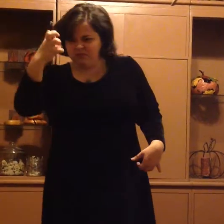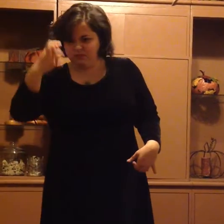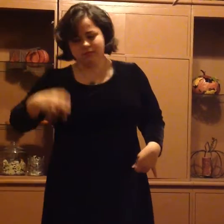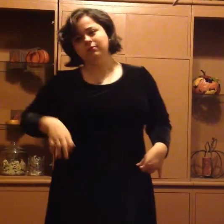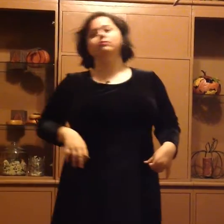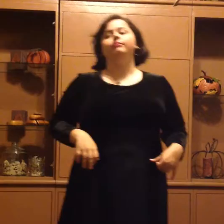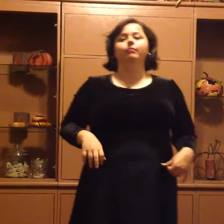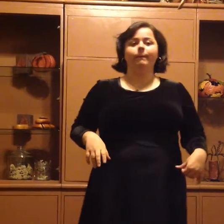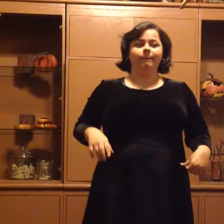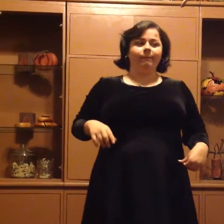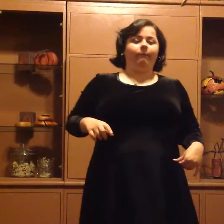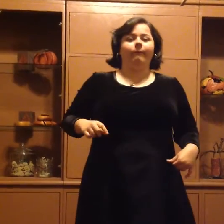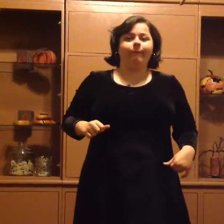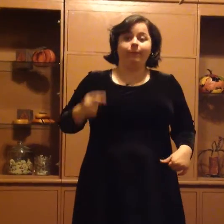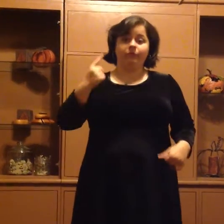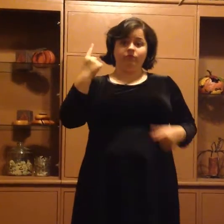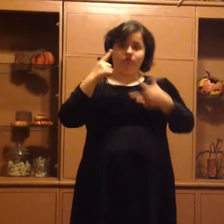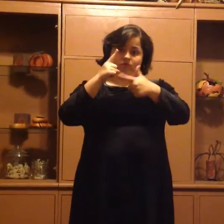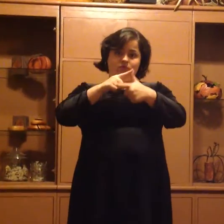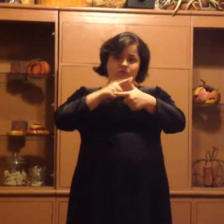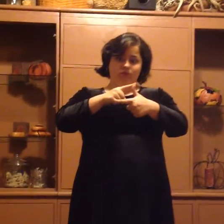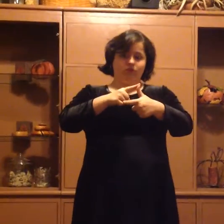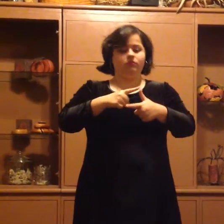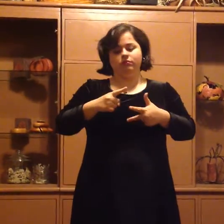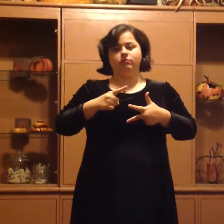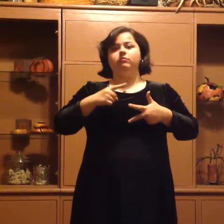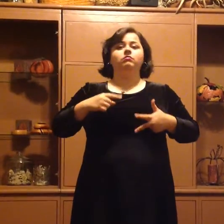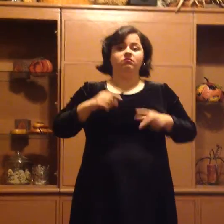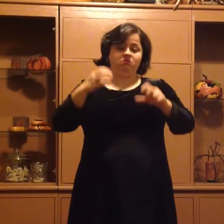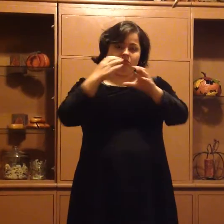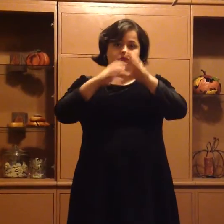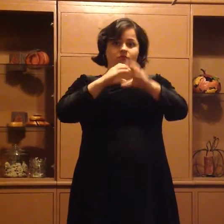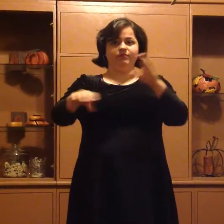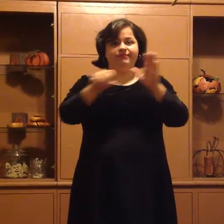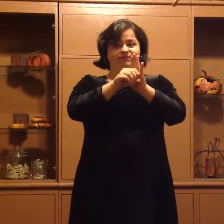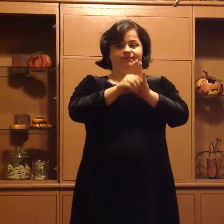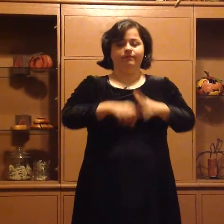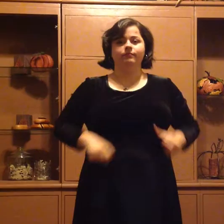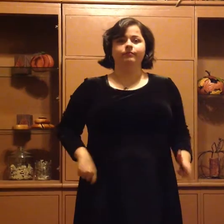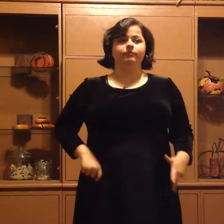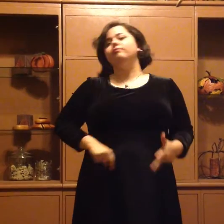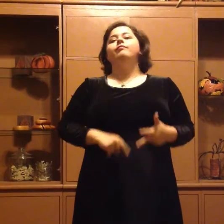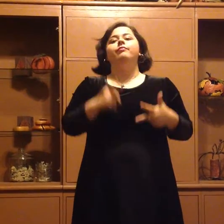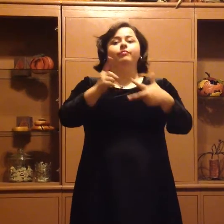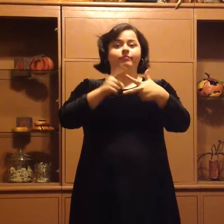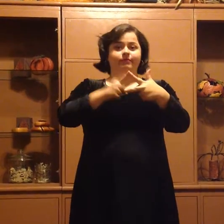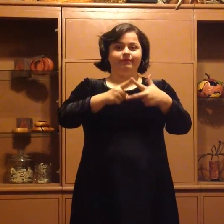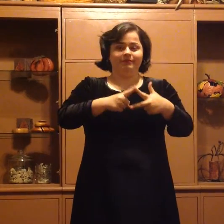angrier. First, they stopped speaking to each other, and then they